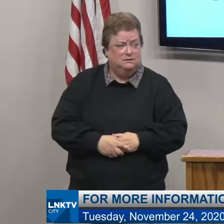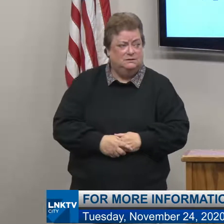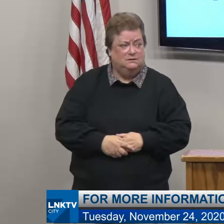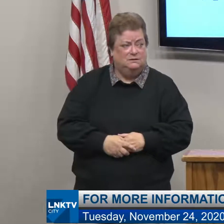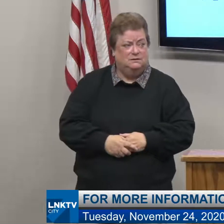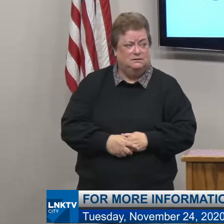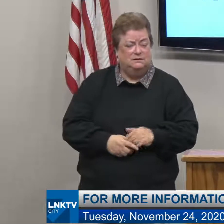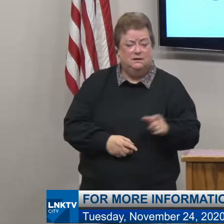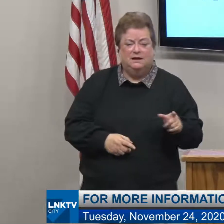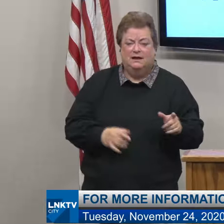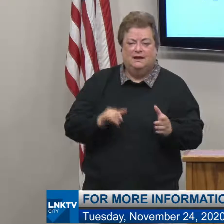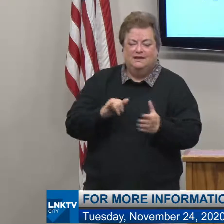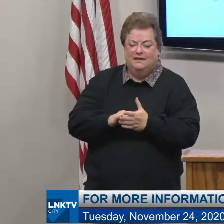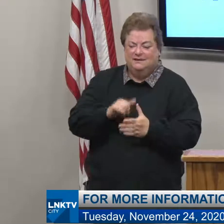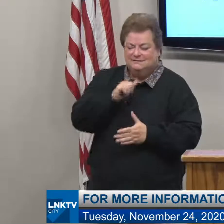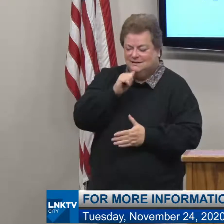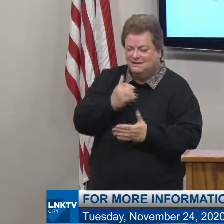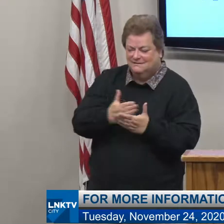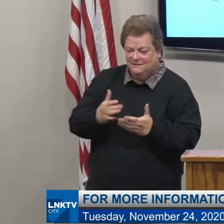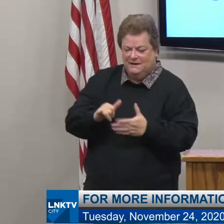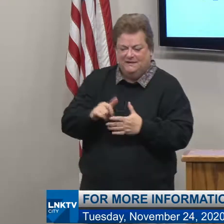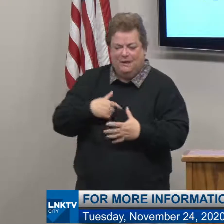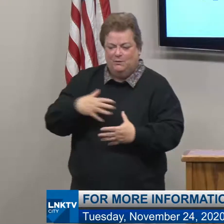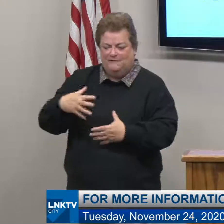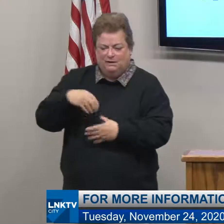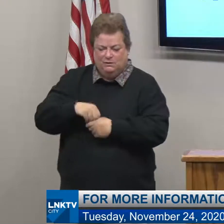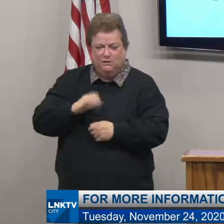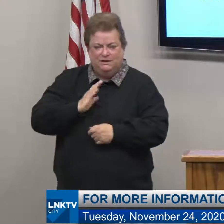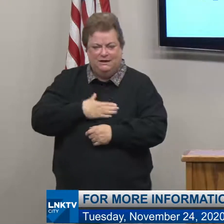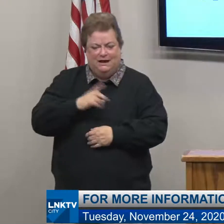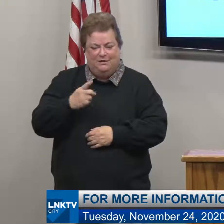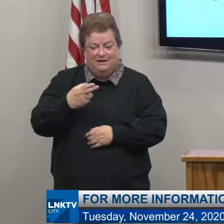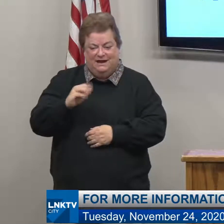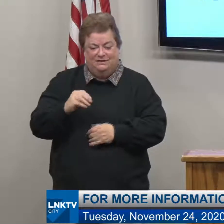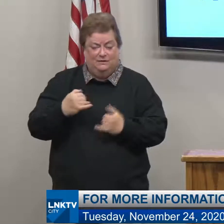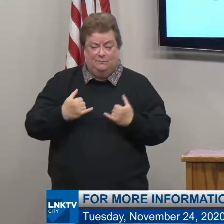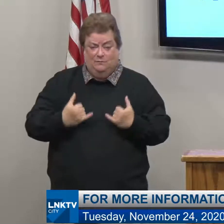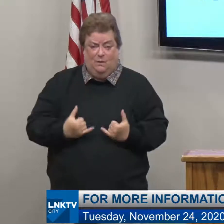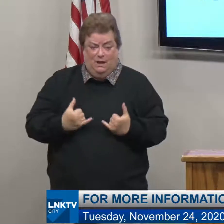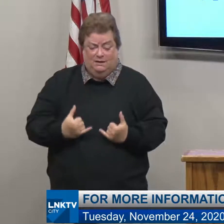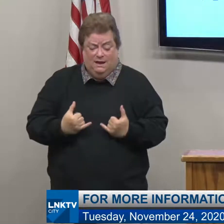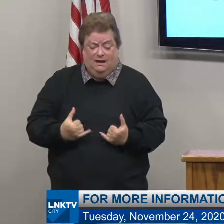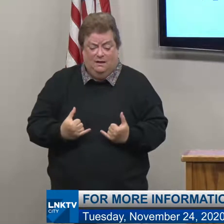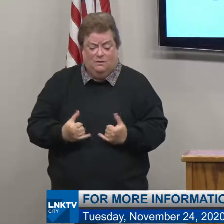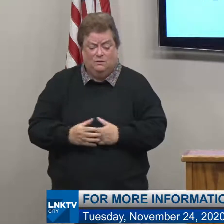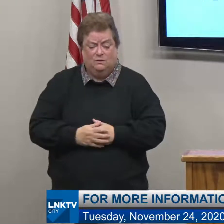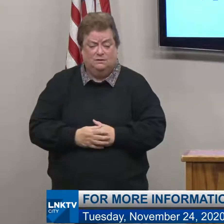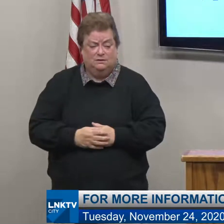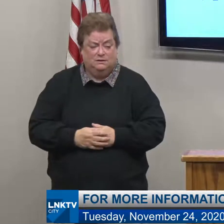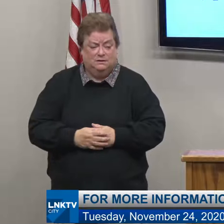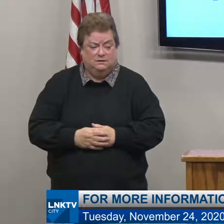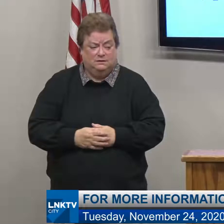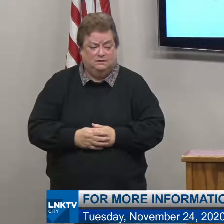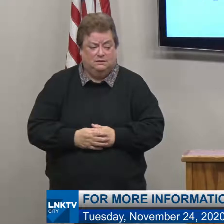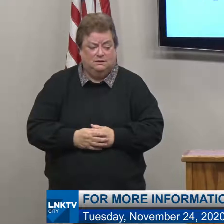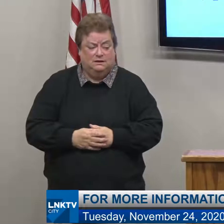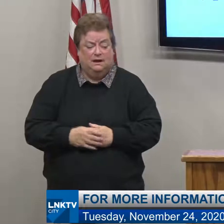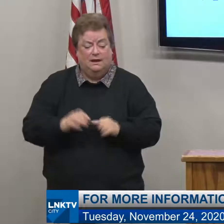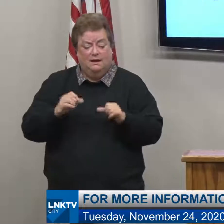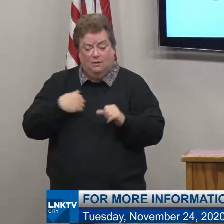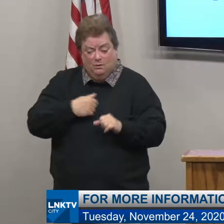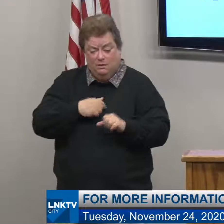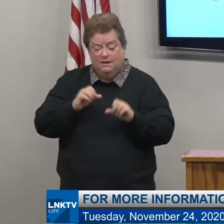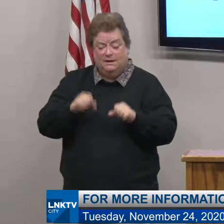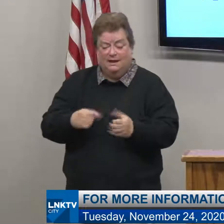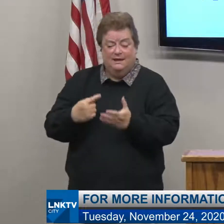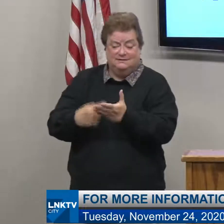That's not something we have put in the DHM at this point. That's always can be discussed, but